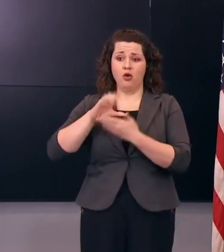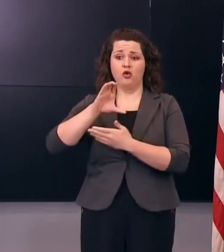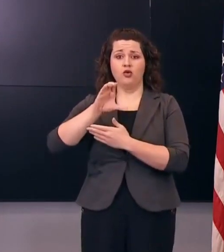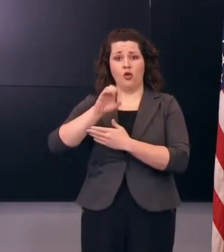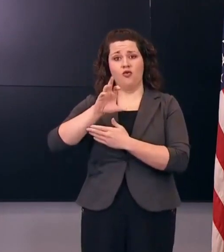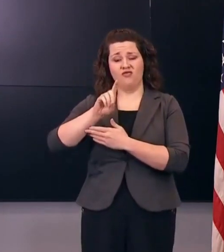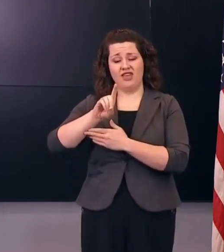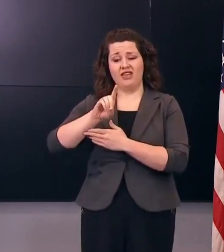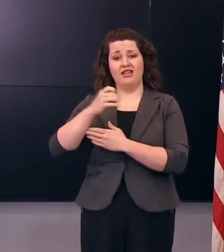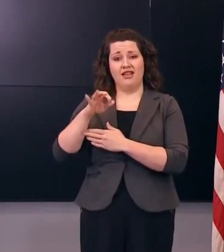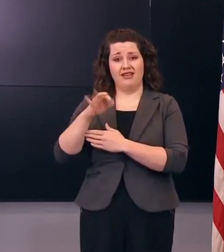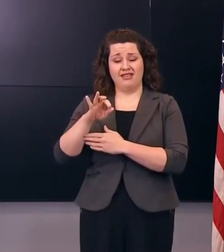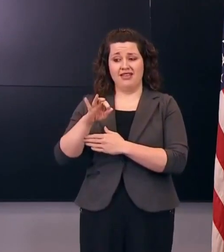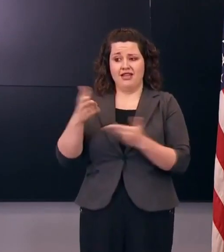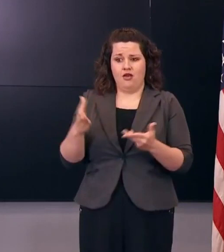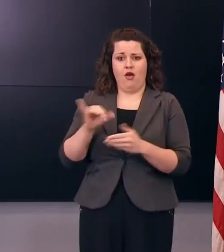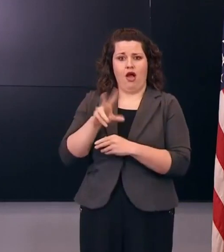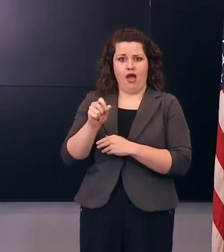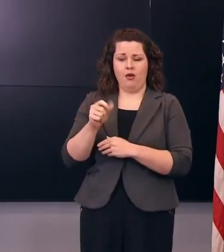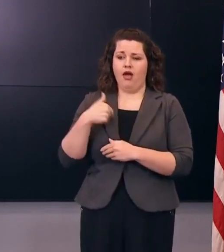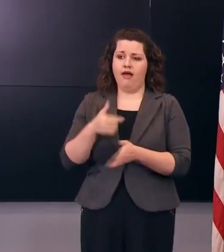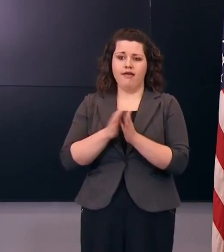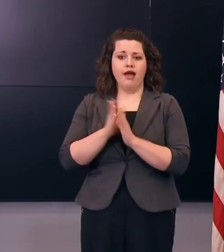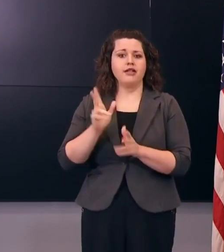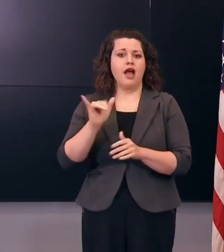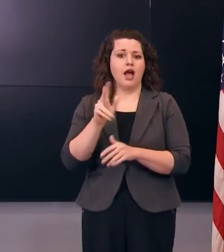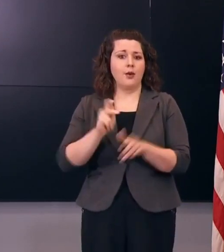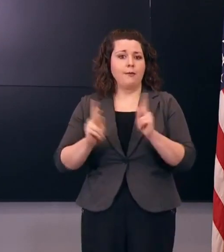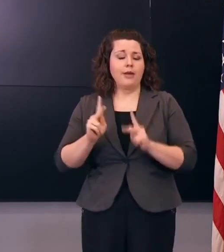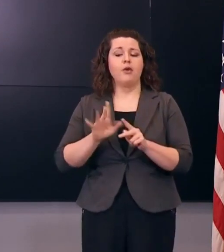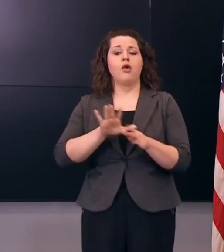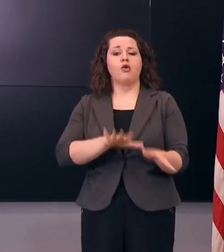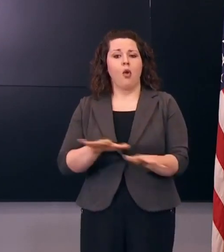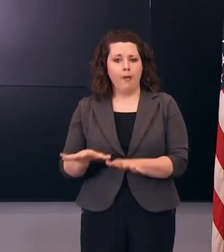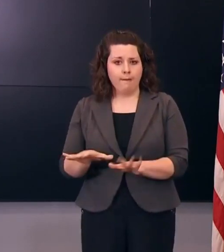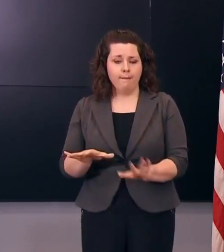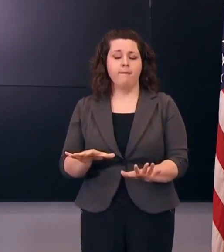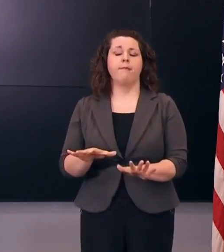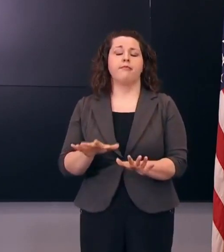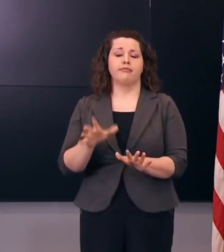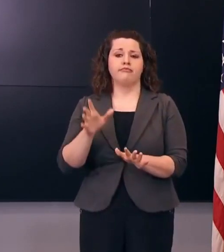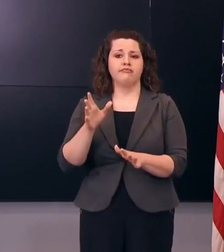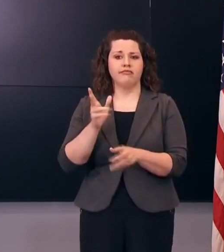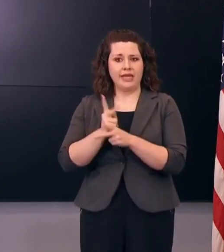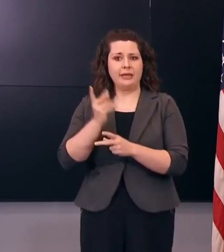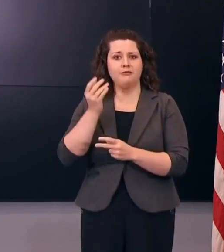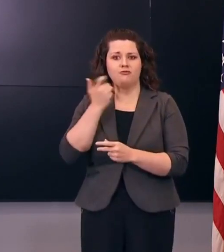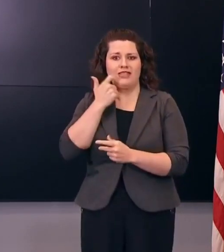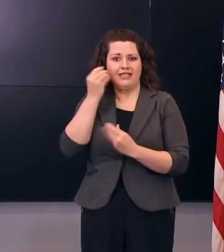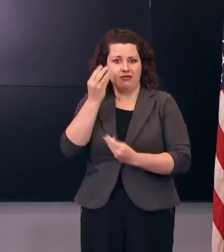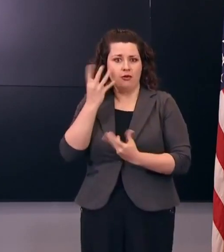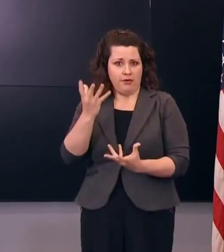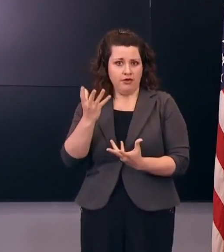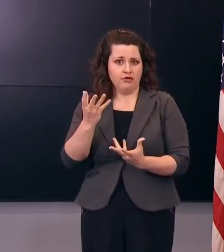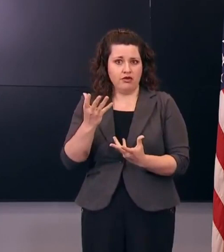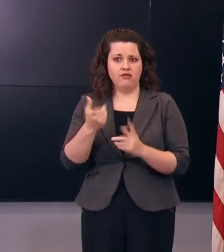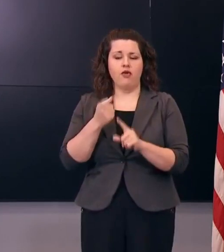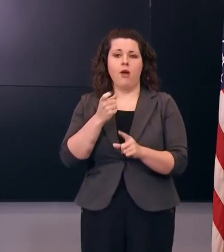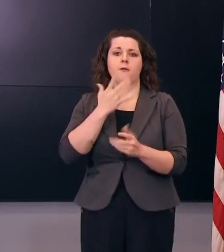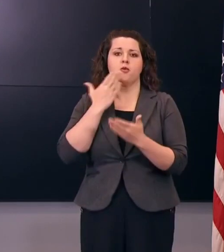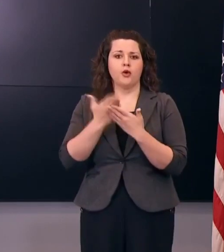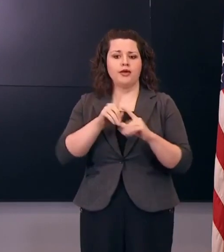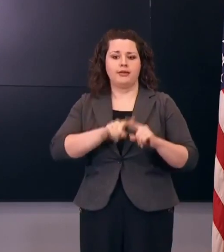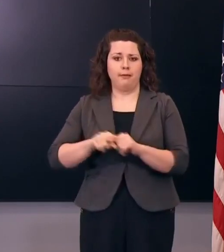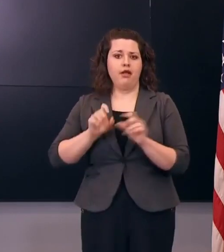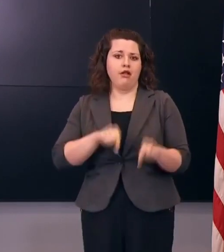here in Iowa, I've asked Iowans to remain calm and to stay informed. Having the most up-to-date information from credible,